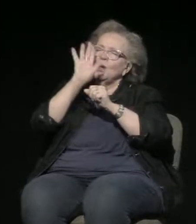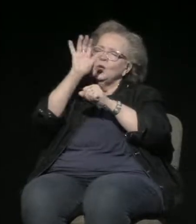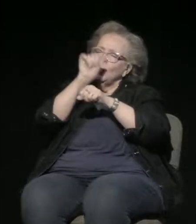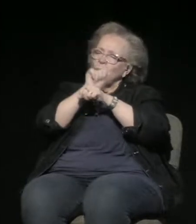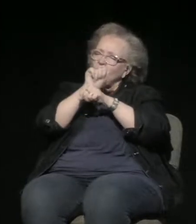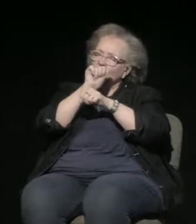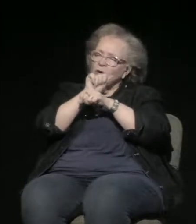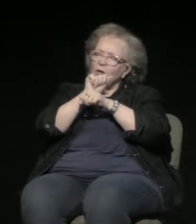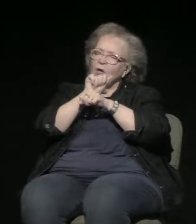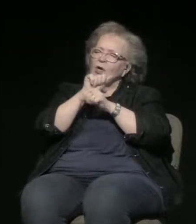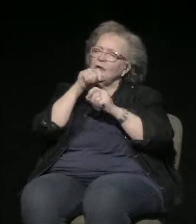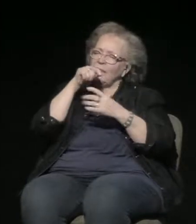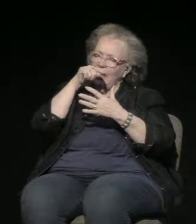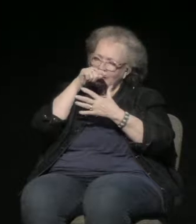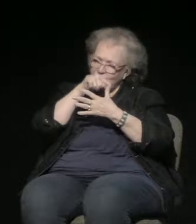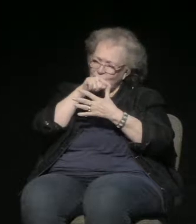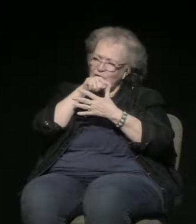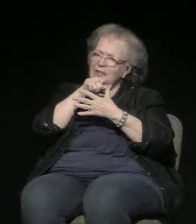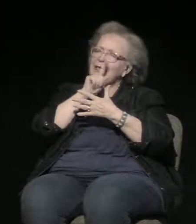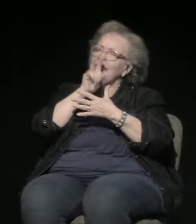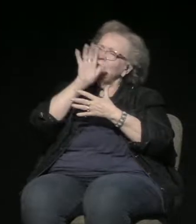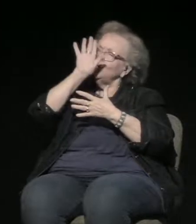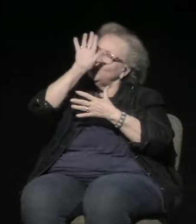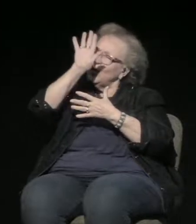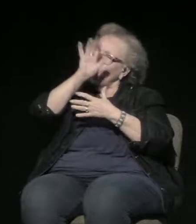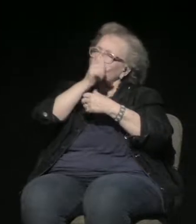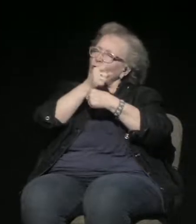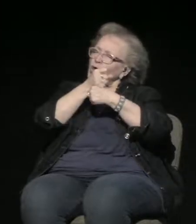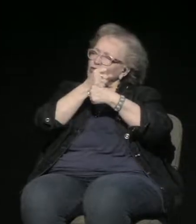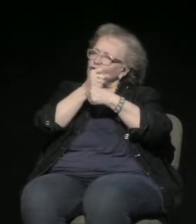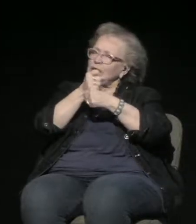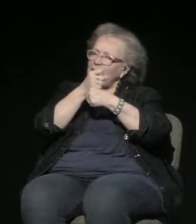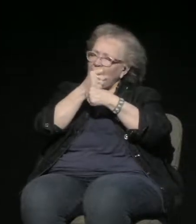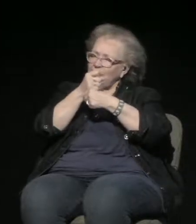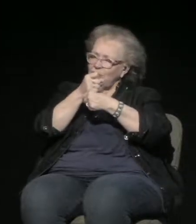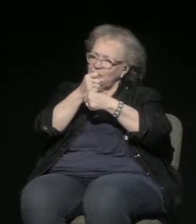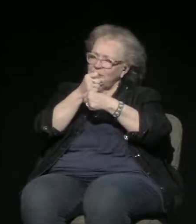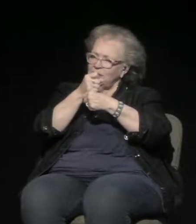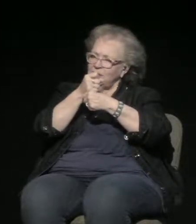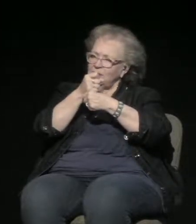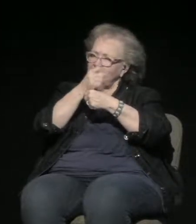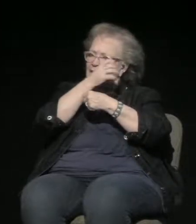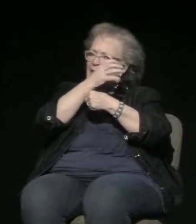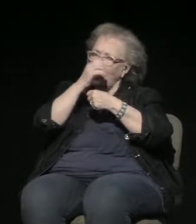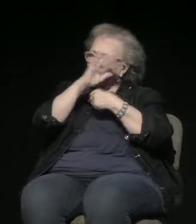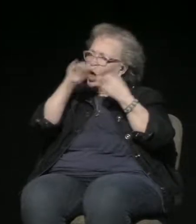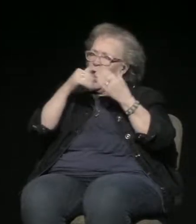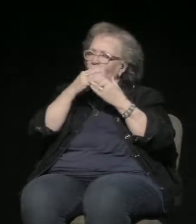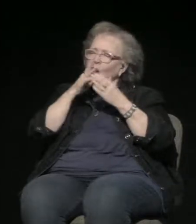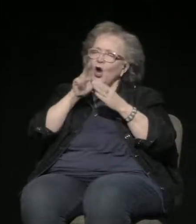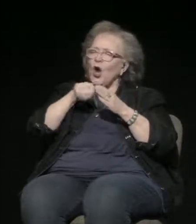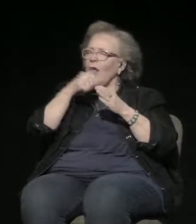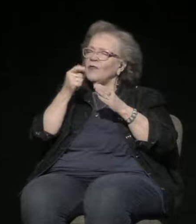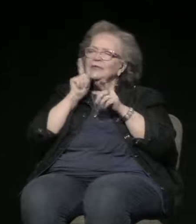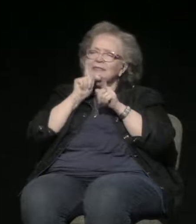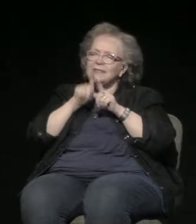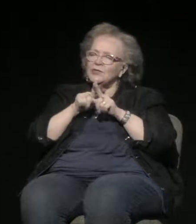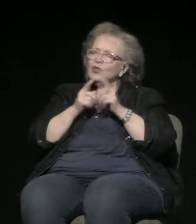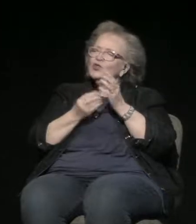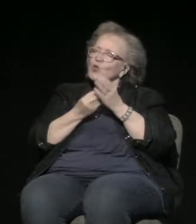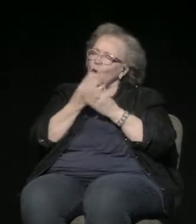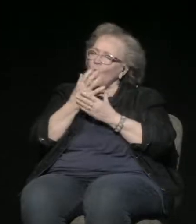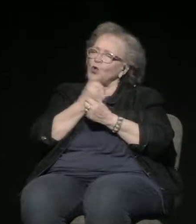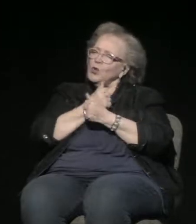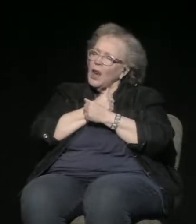Full well That she is Your creation May she along With all her other sisters Lord Grow to love you